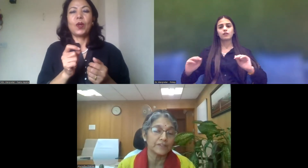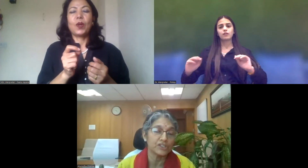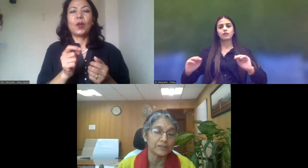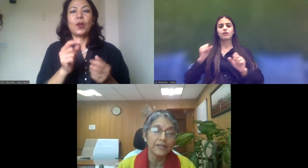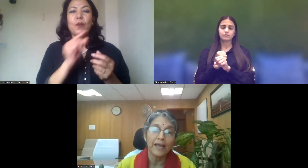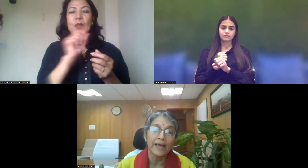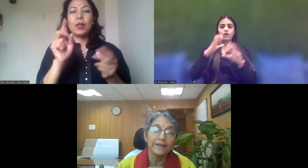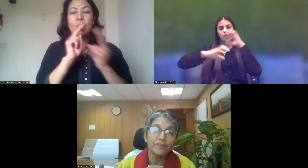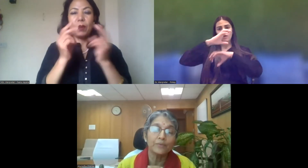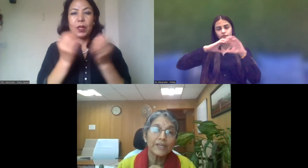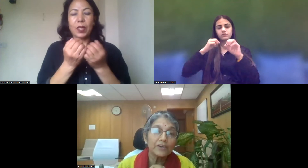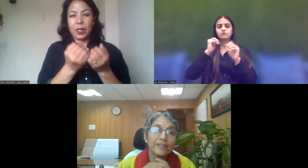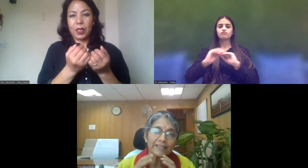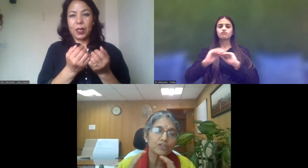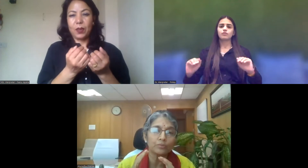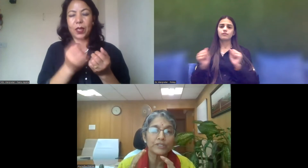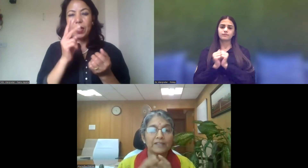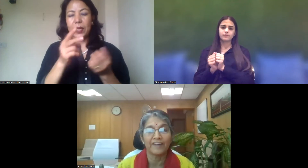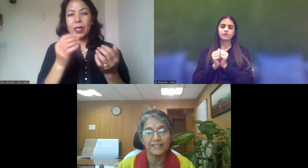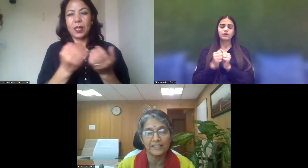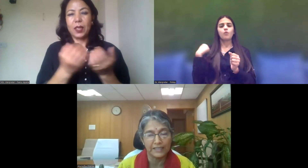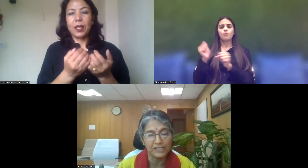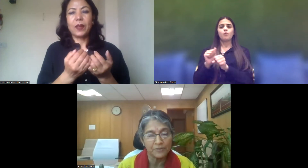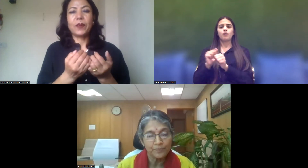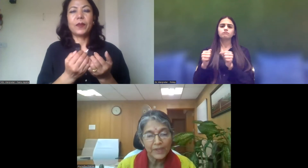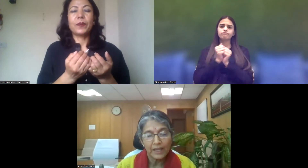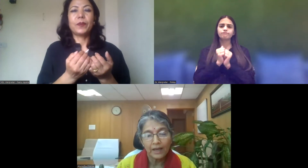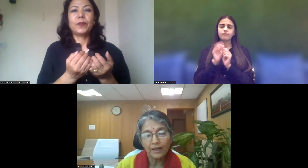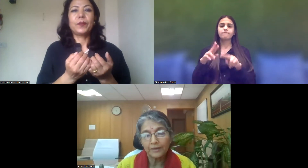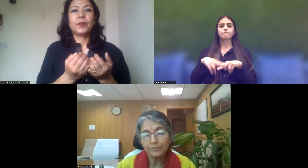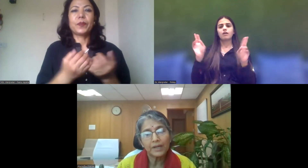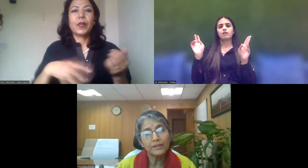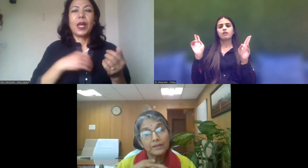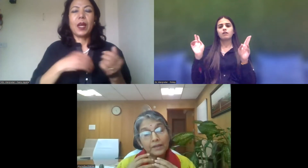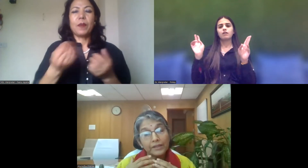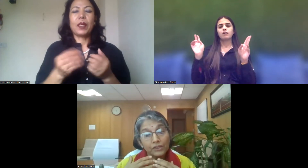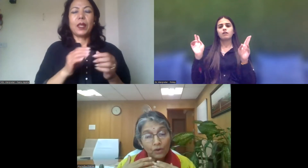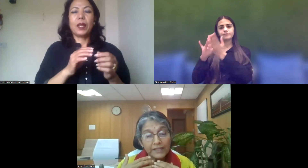conversations with children. And we are working on that. It's almost at the final stage.